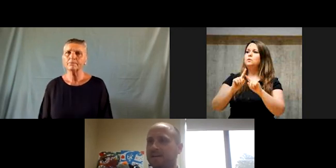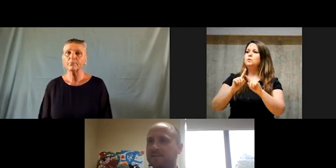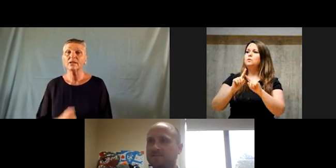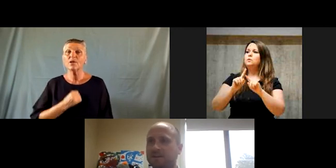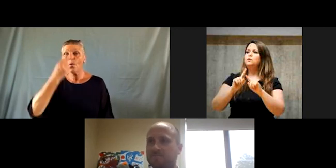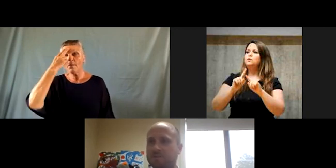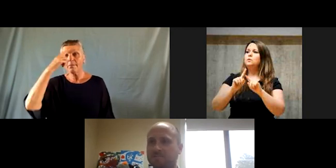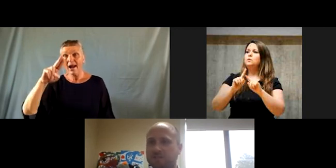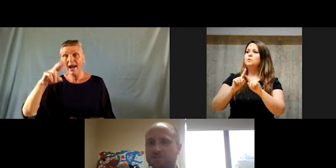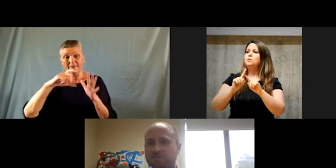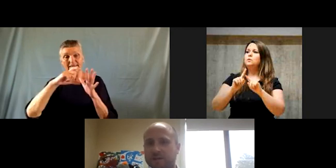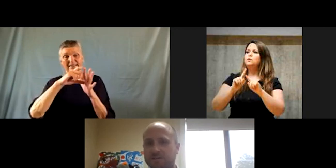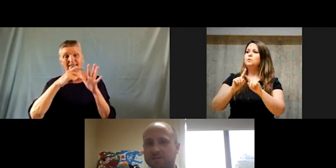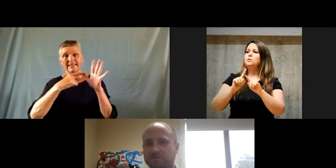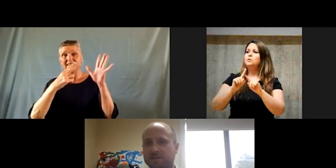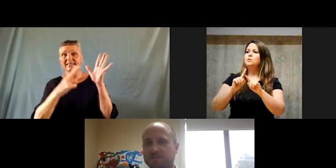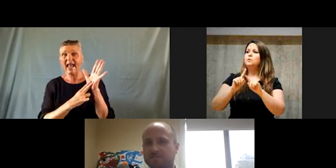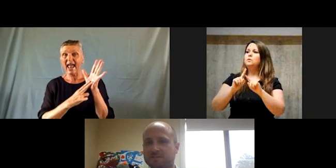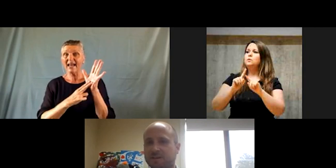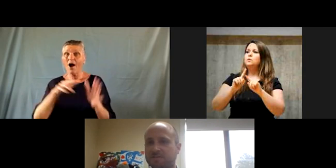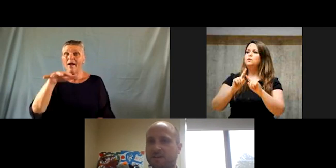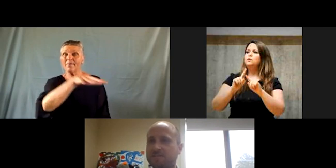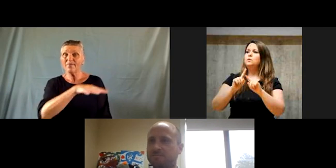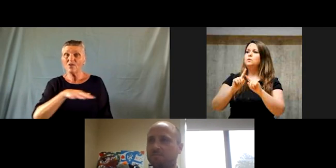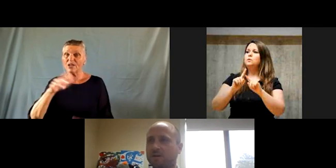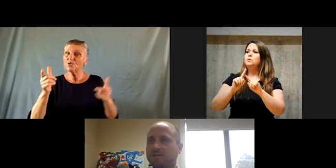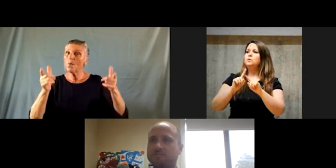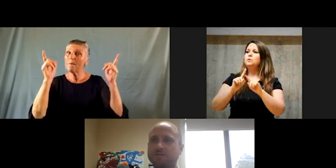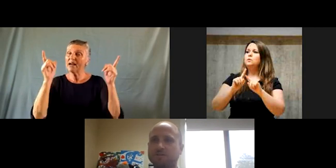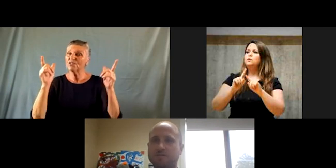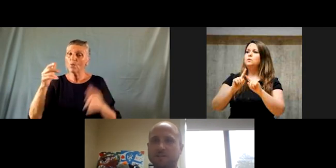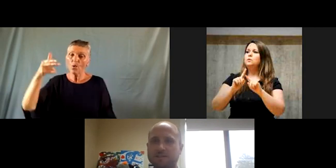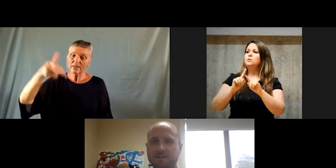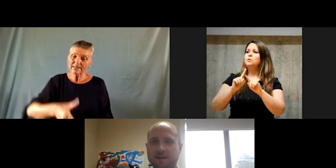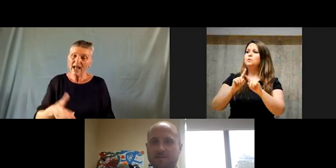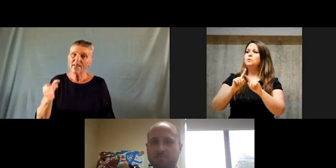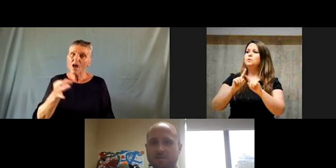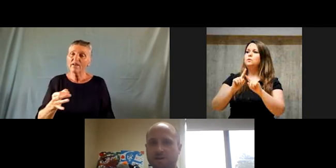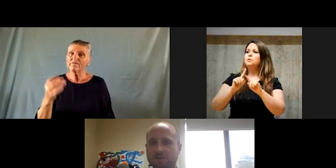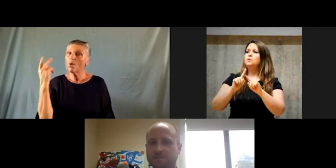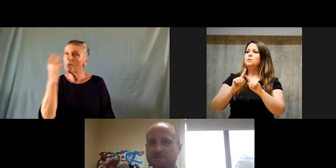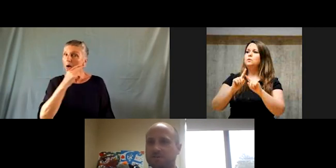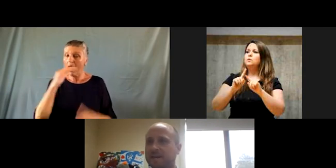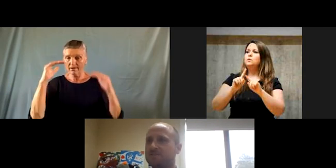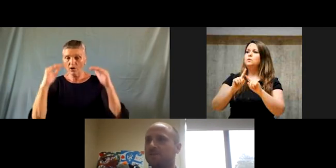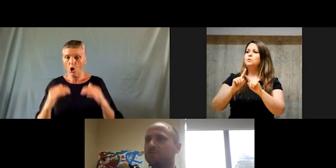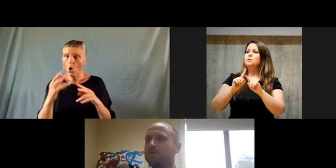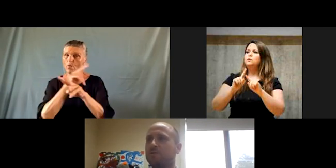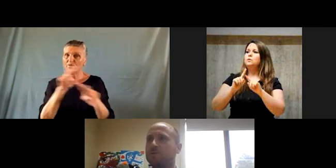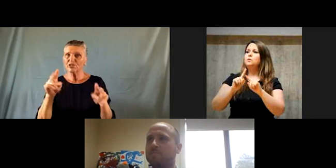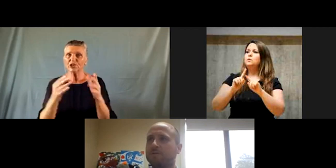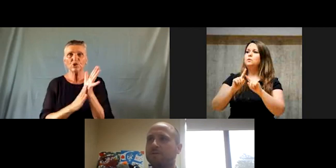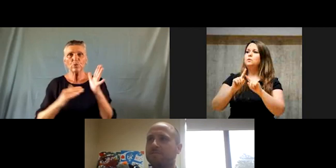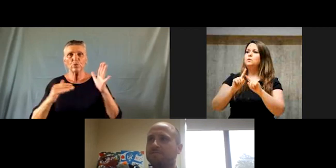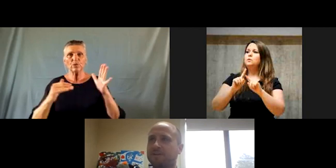Dan, and I'm the regional manager for the South Island for Blind Low Vision New Zealand. I wear two hats. I'm also